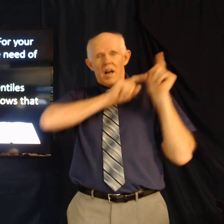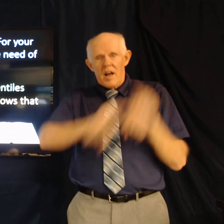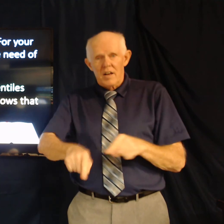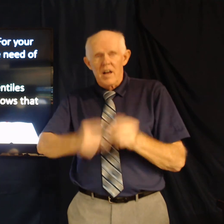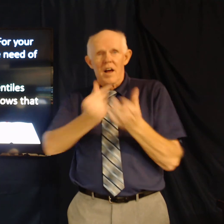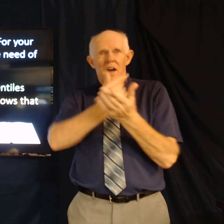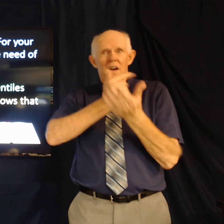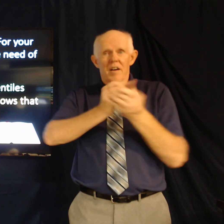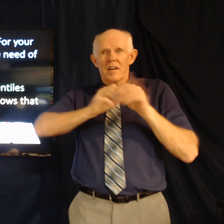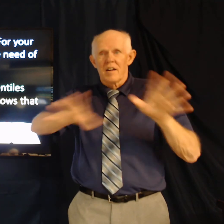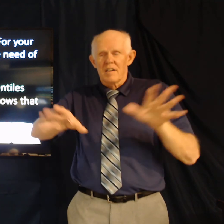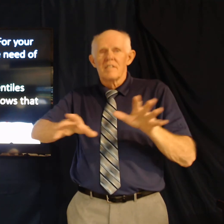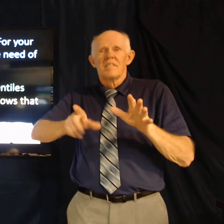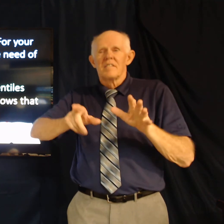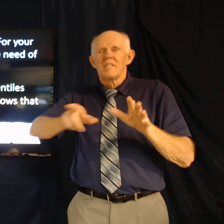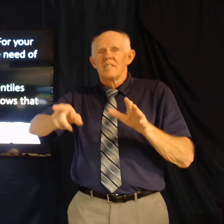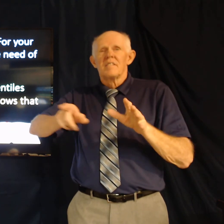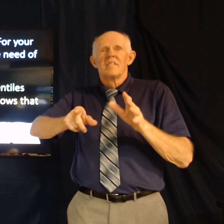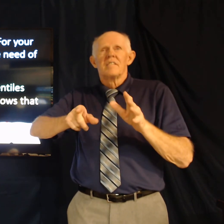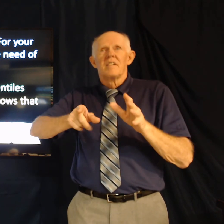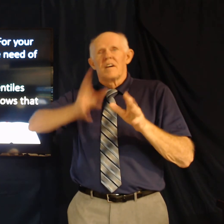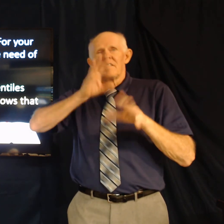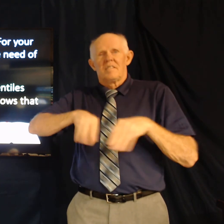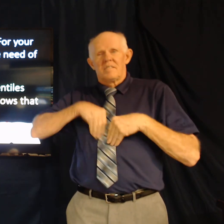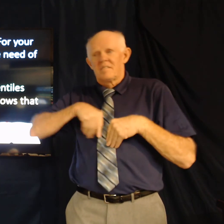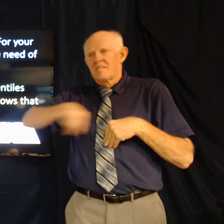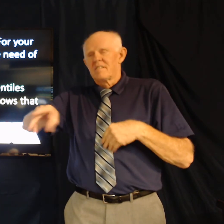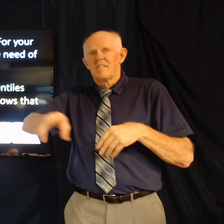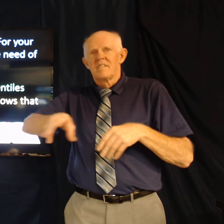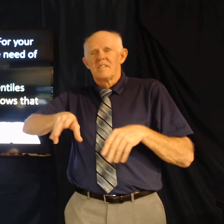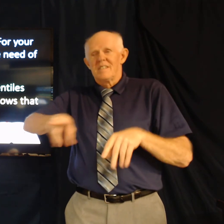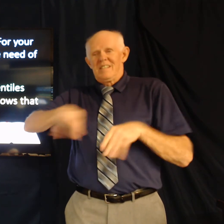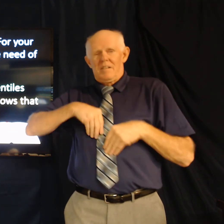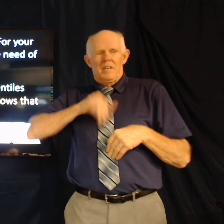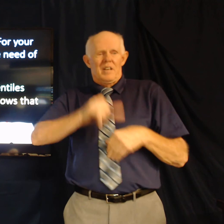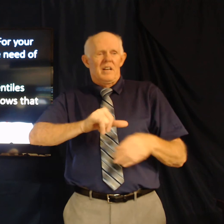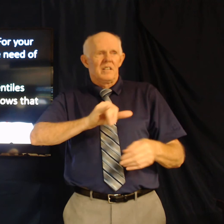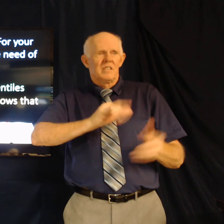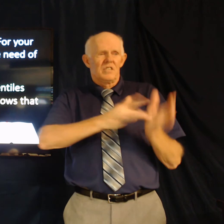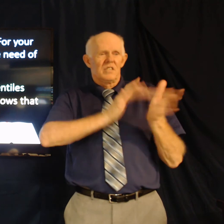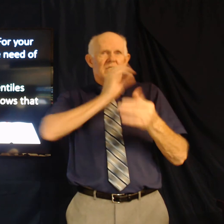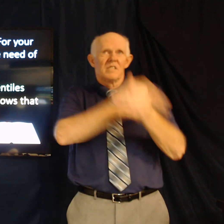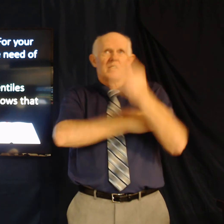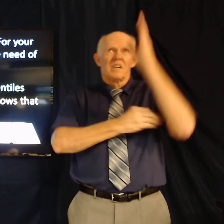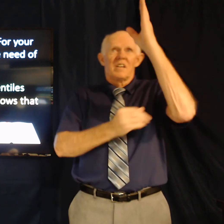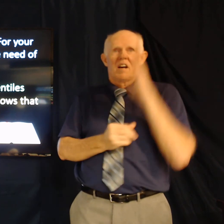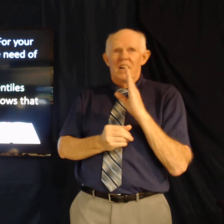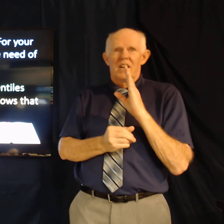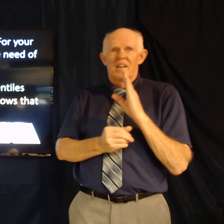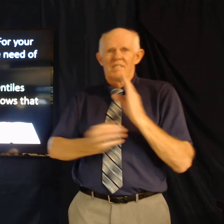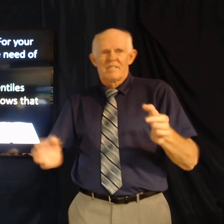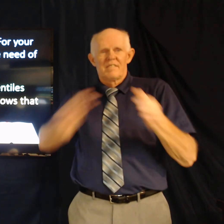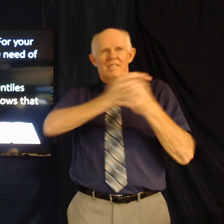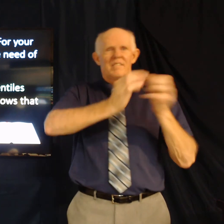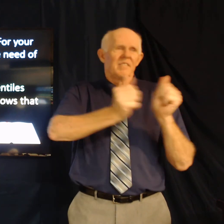And then Jesus came and the gospel spread, and He accepted all people